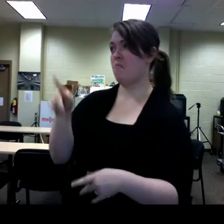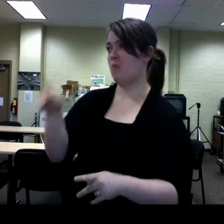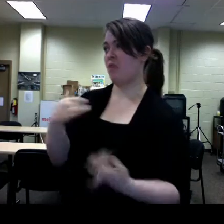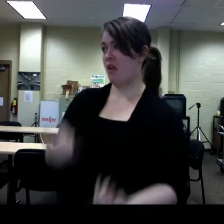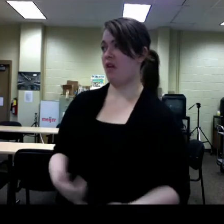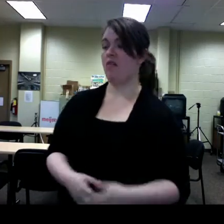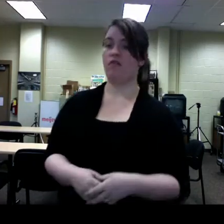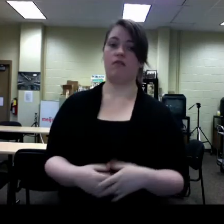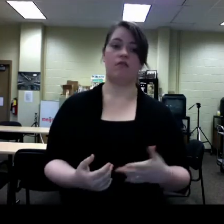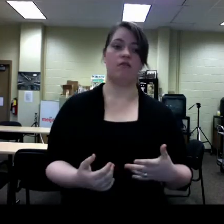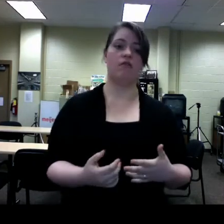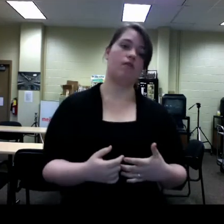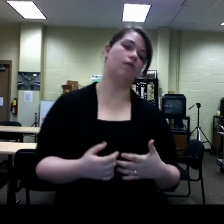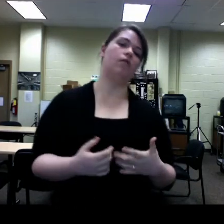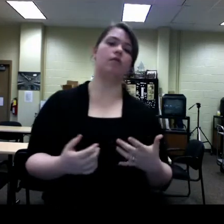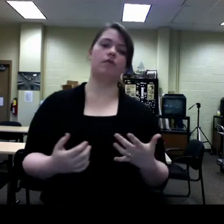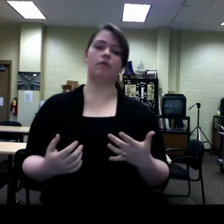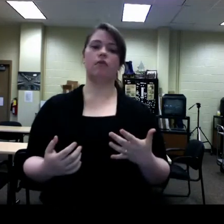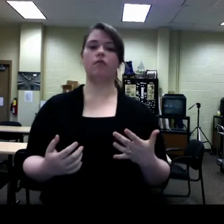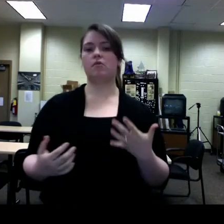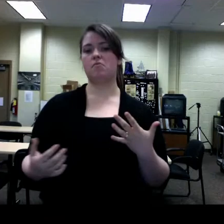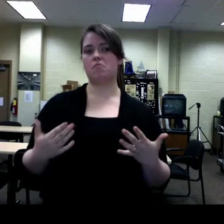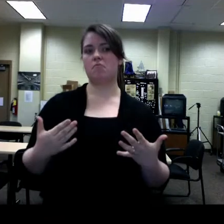the probability of the relationship sustaining itself.